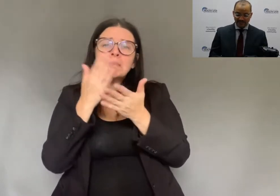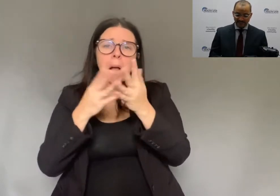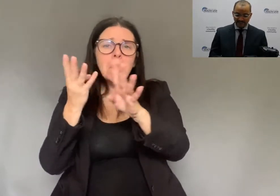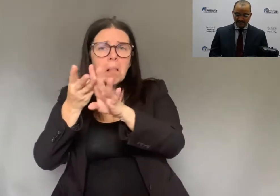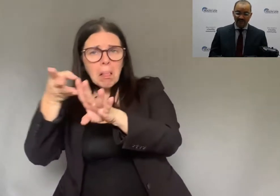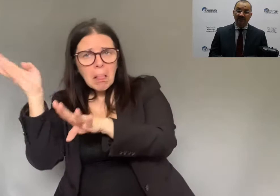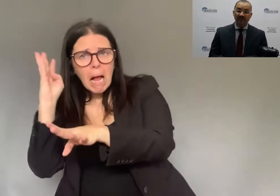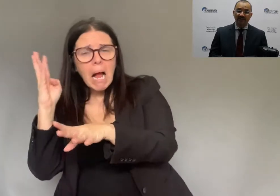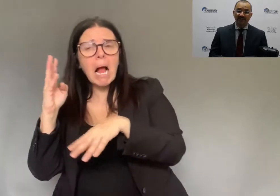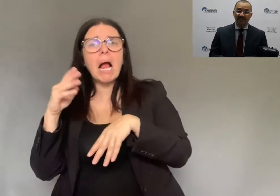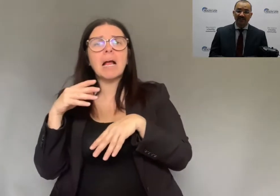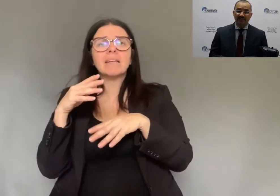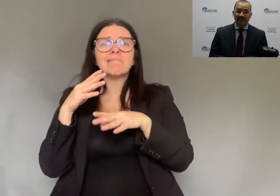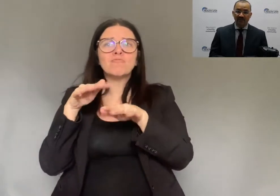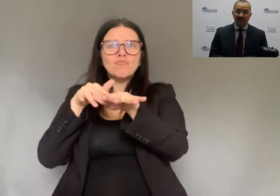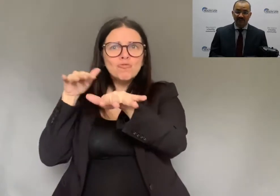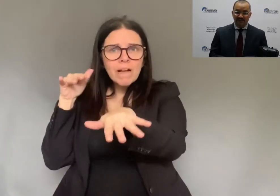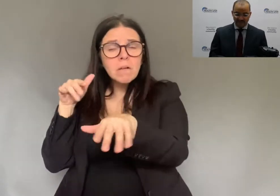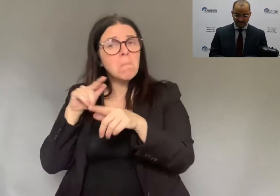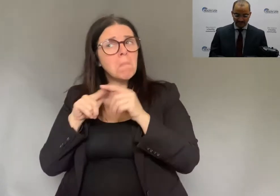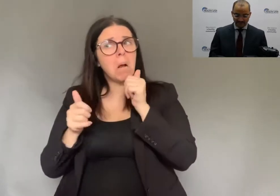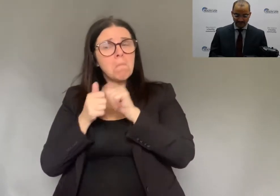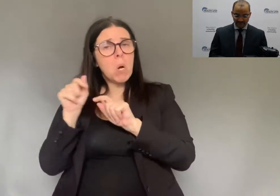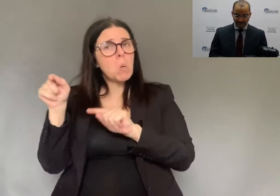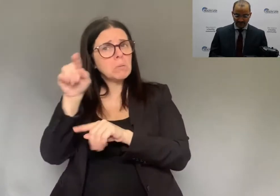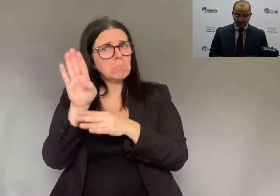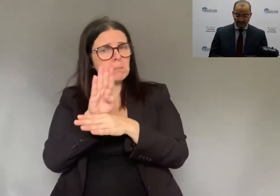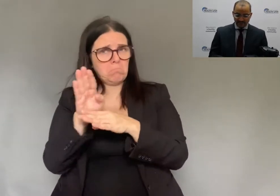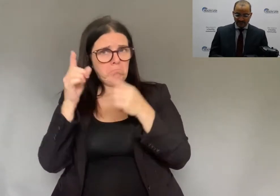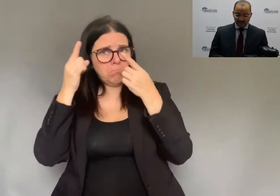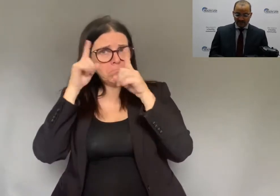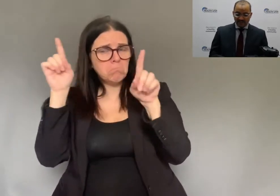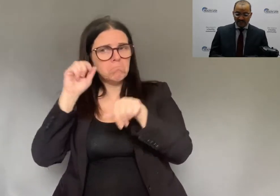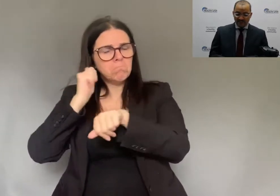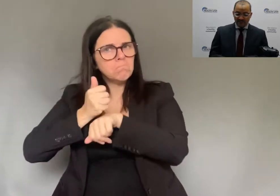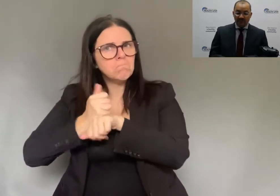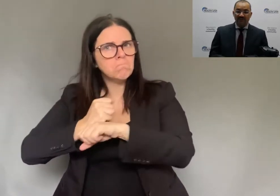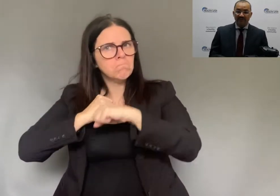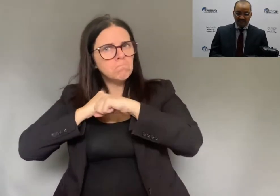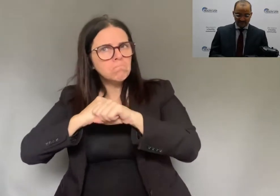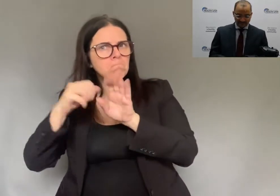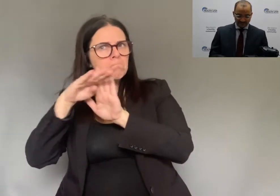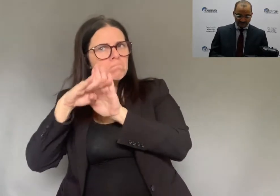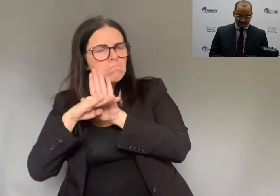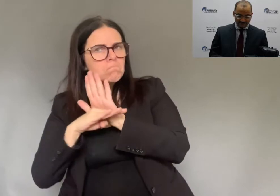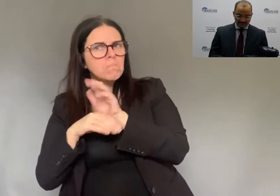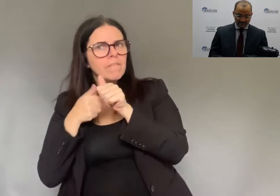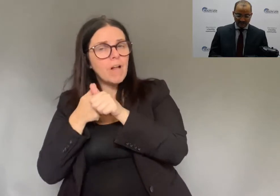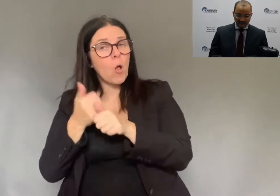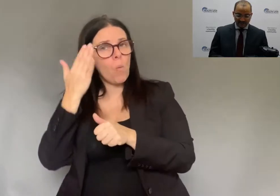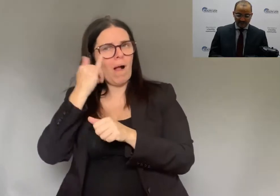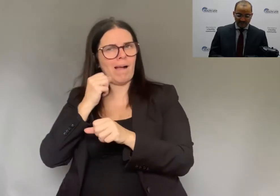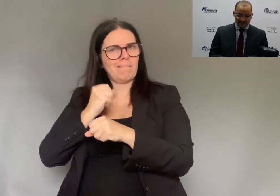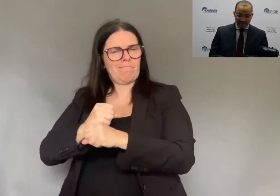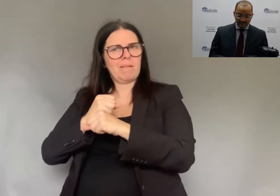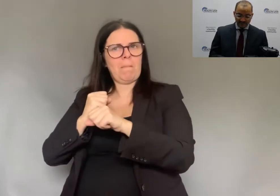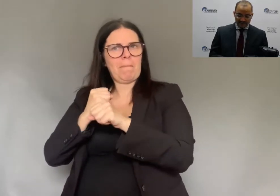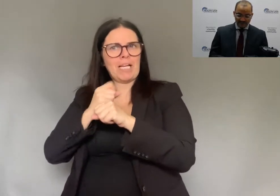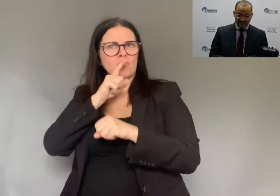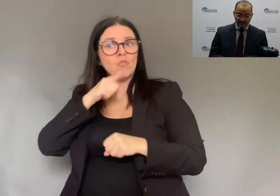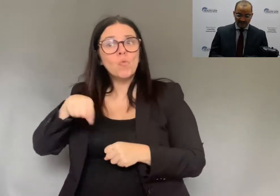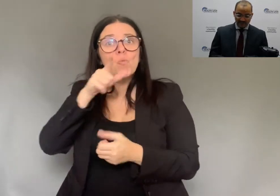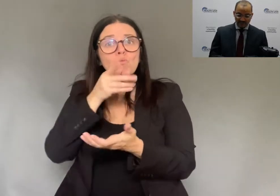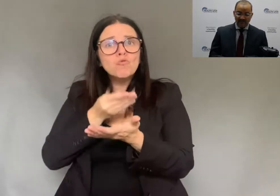in necessary precautions and followed public health measures to guarantee shoppers' safety. In a few